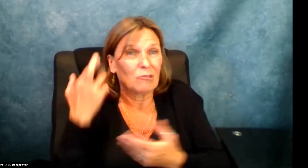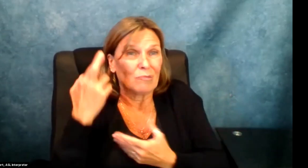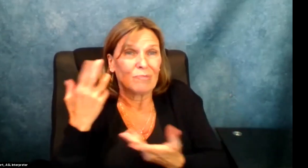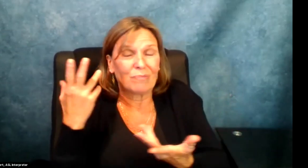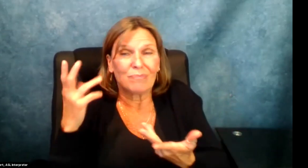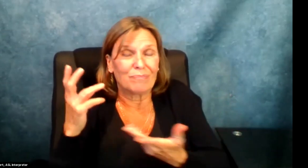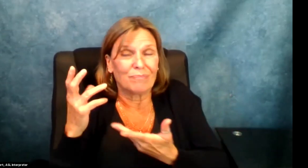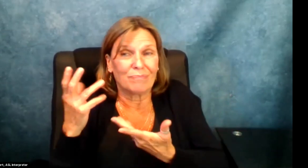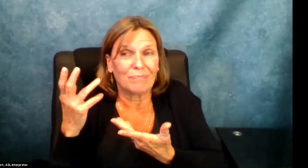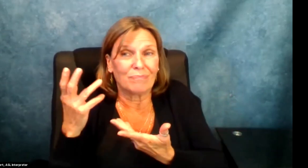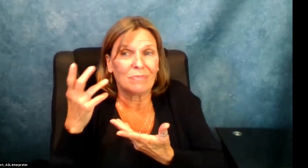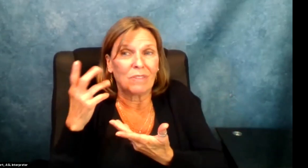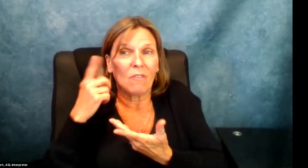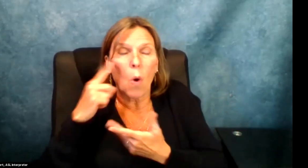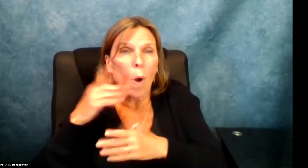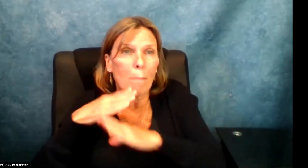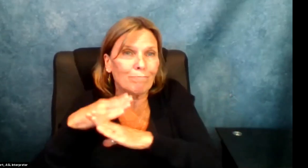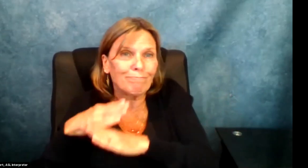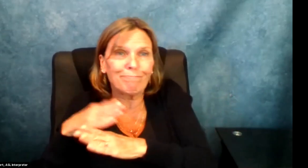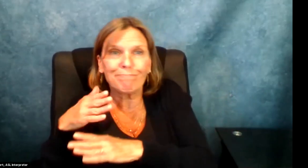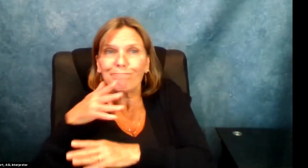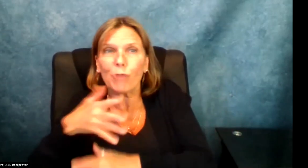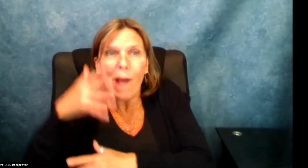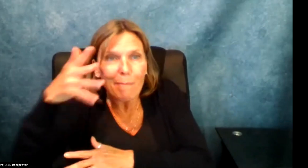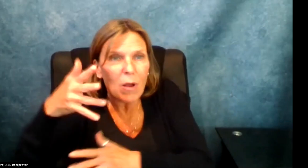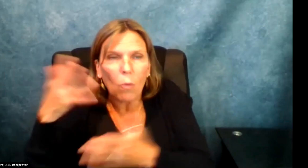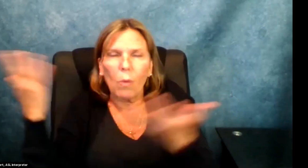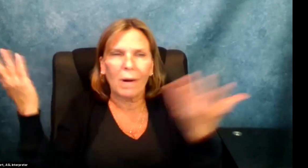Yeah, or you just straight up ask.